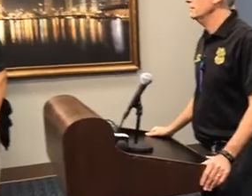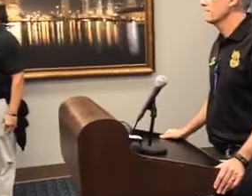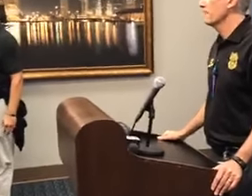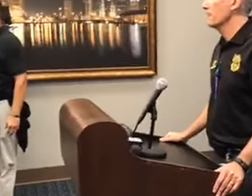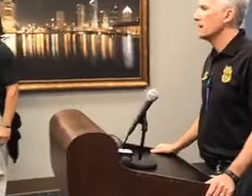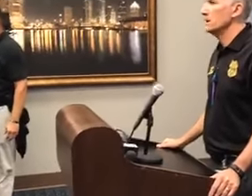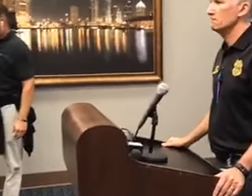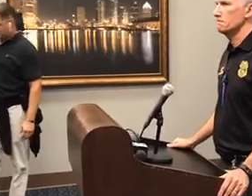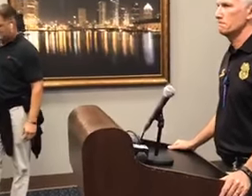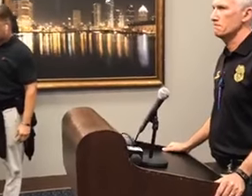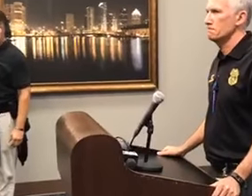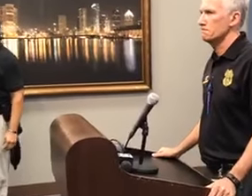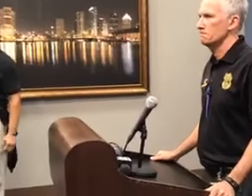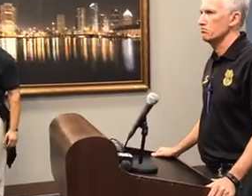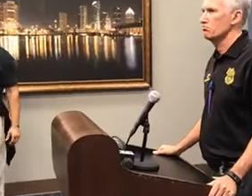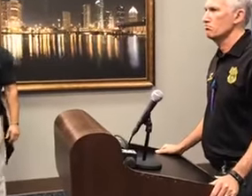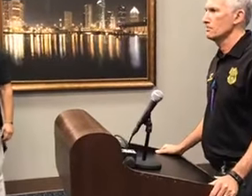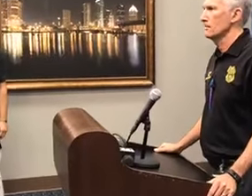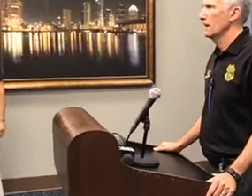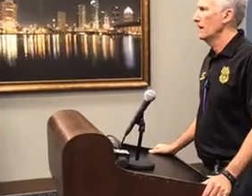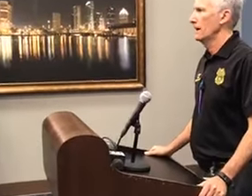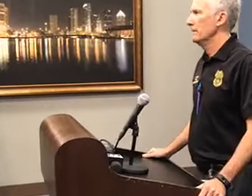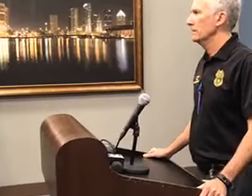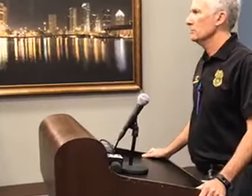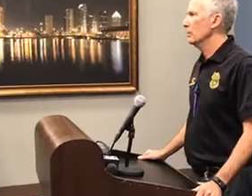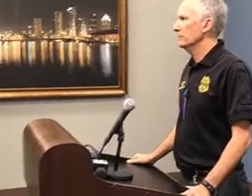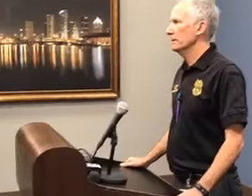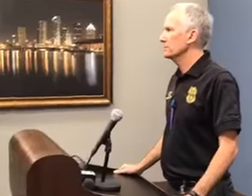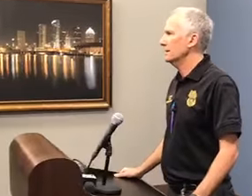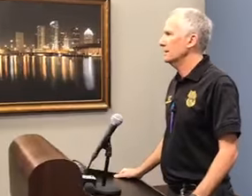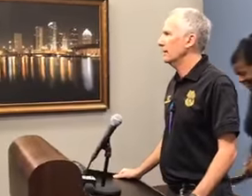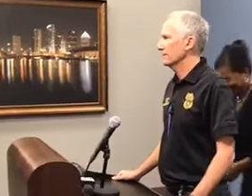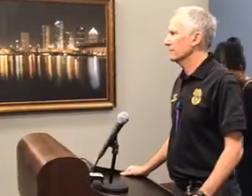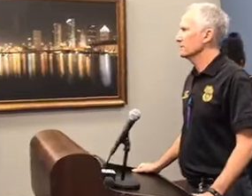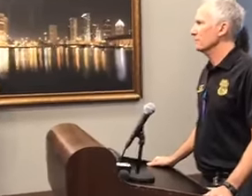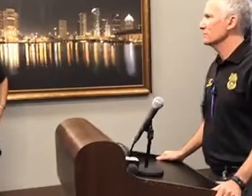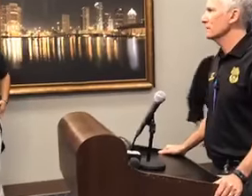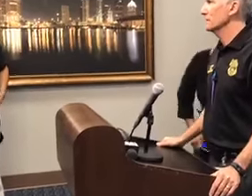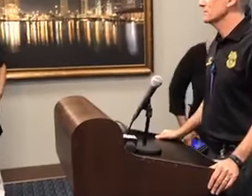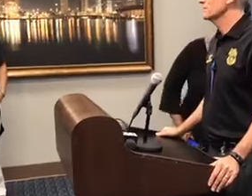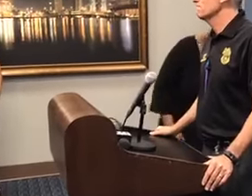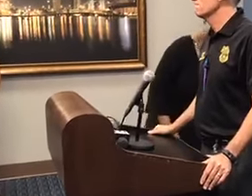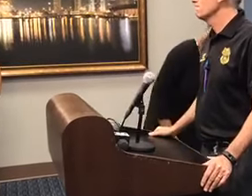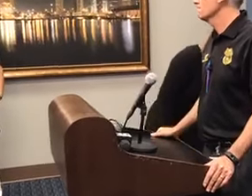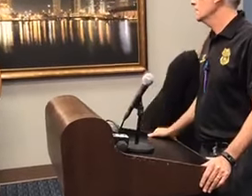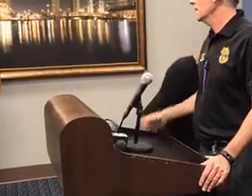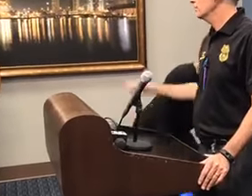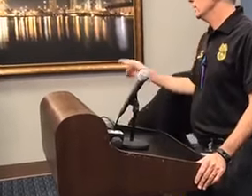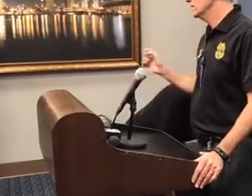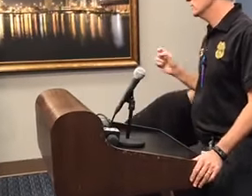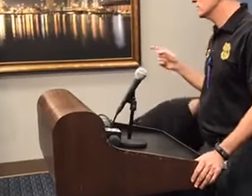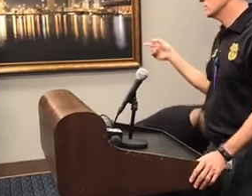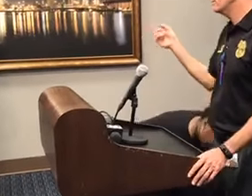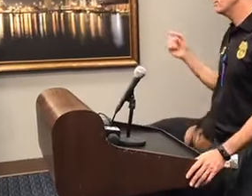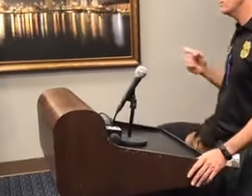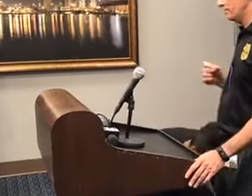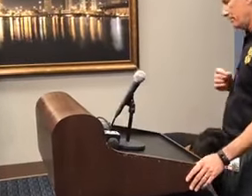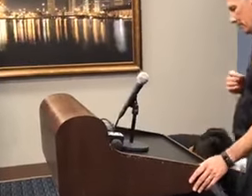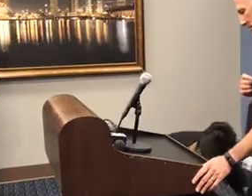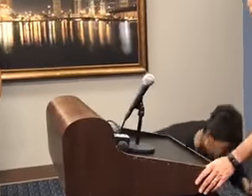Right. So we're getting ready to start a news conference here at Tampa Police Headquarters. At this point, I don't think it's getting any better. The sound is what it is. We're doing the